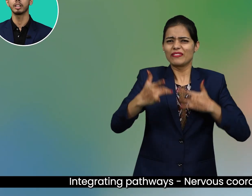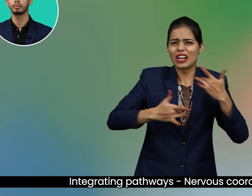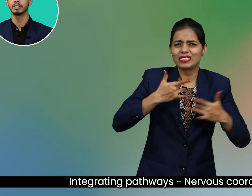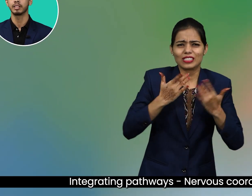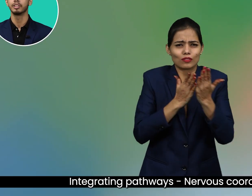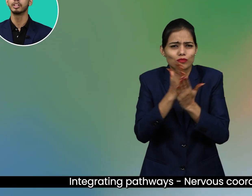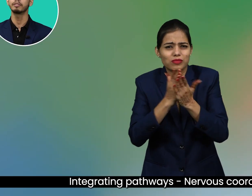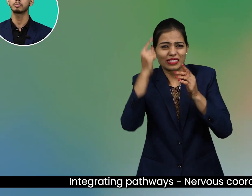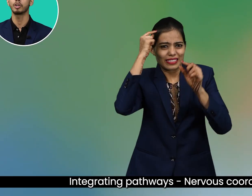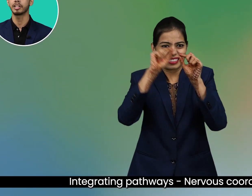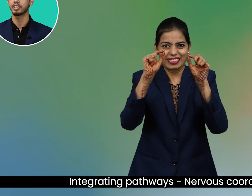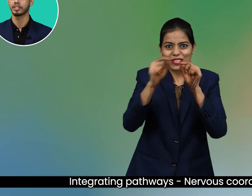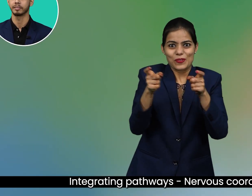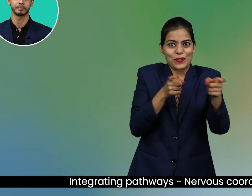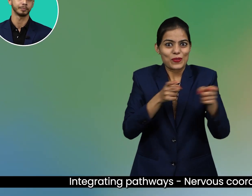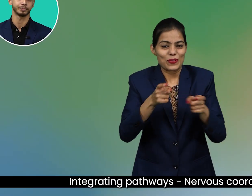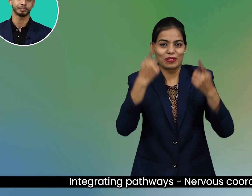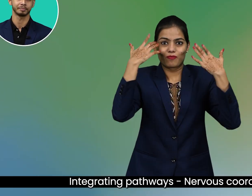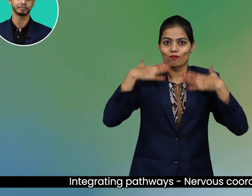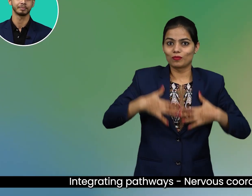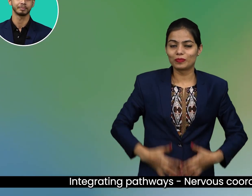Integrating pathways, nervous coordination.